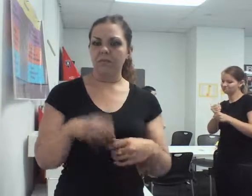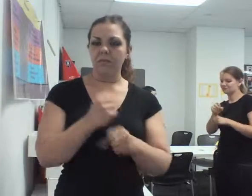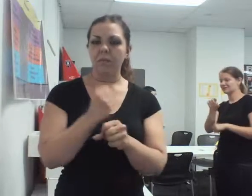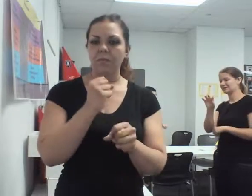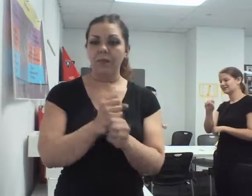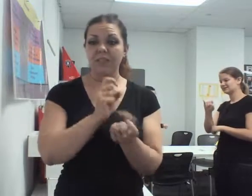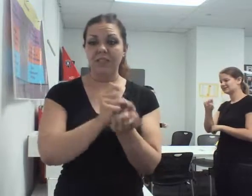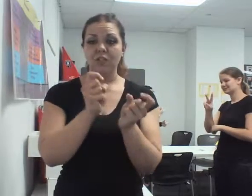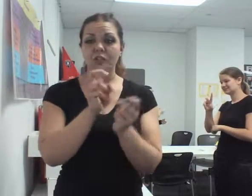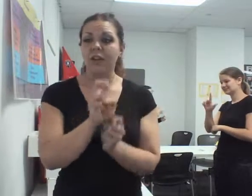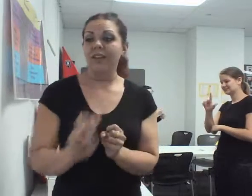for us as English speakers.